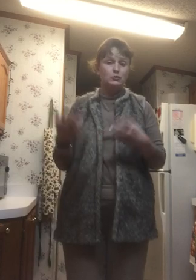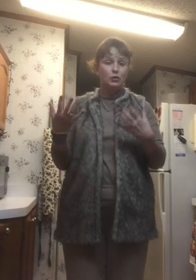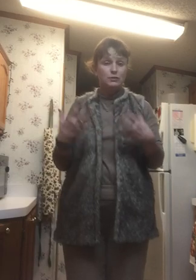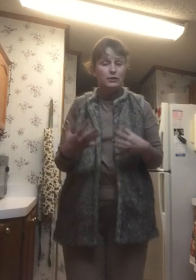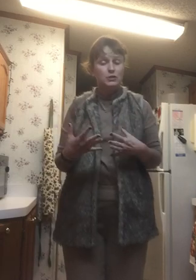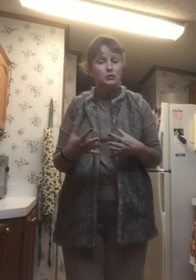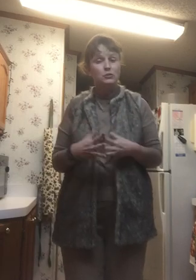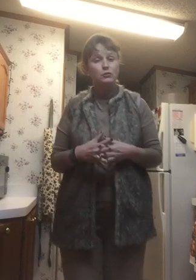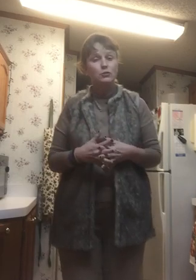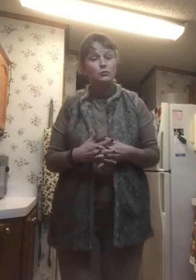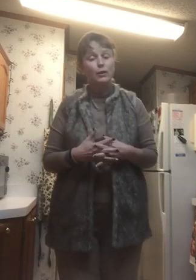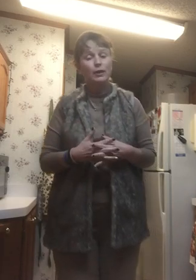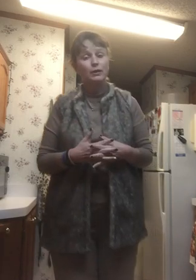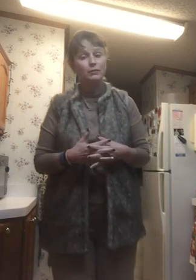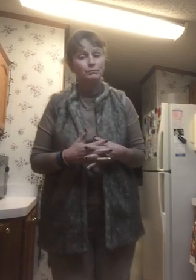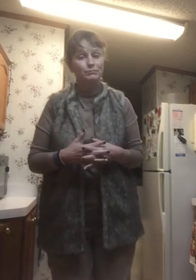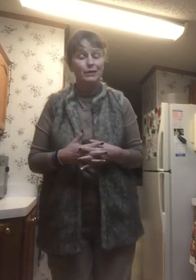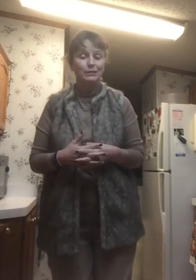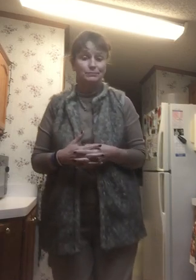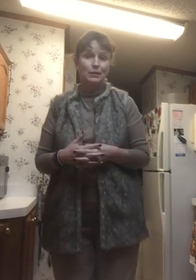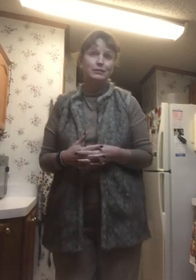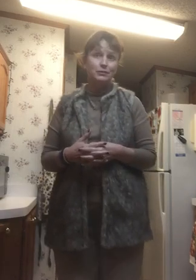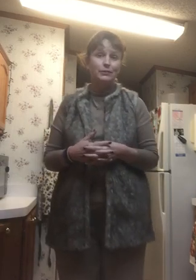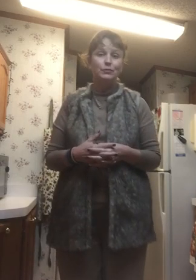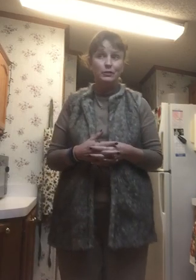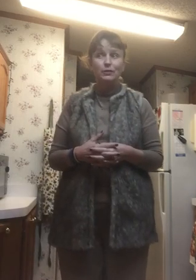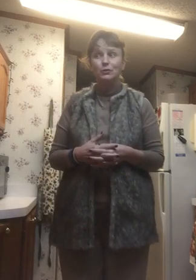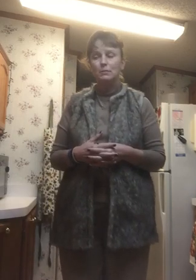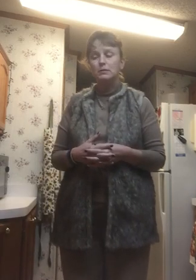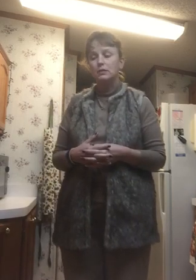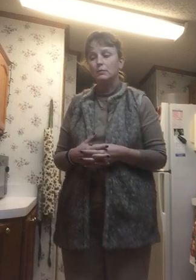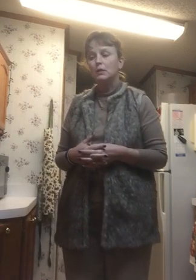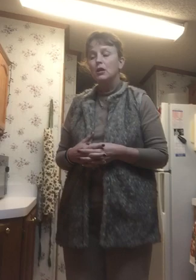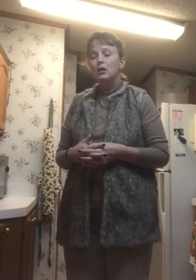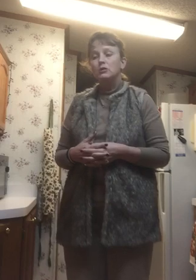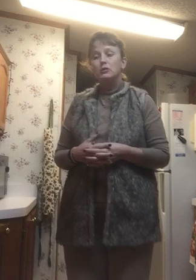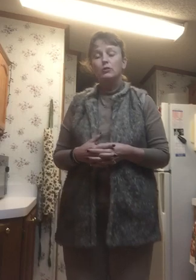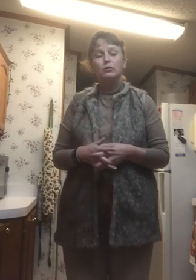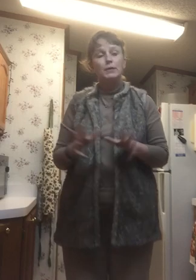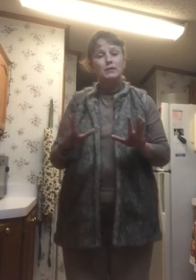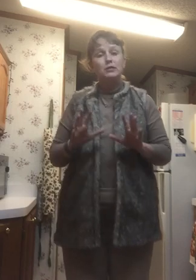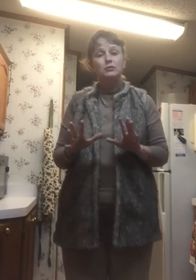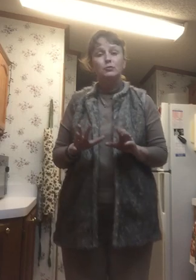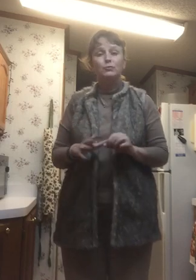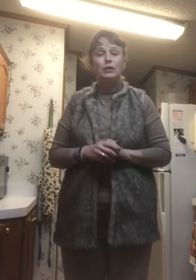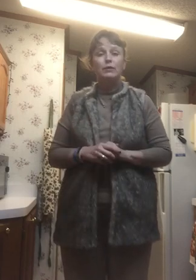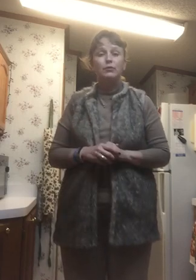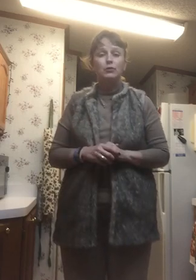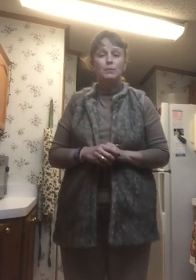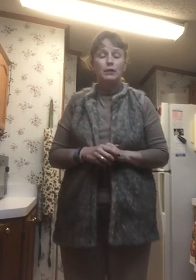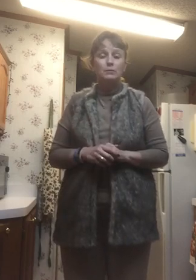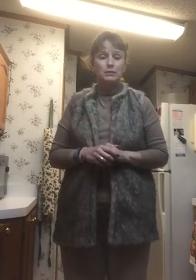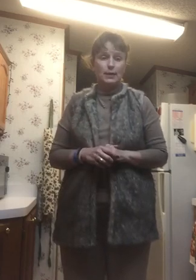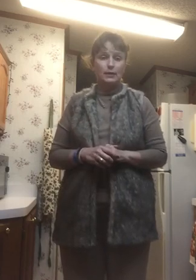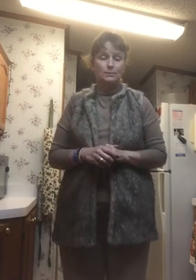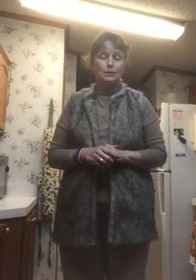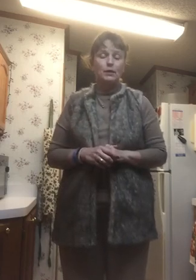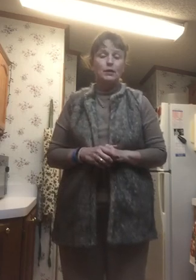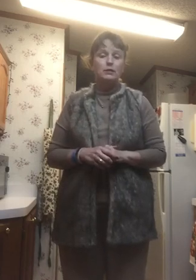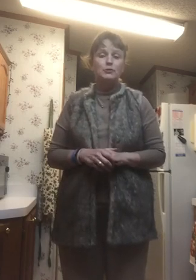draw attention to you, and yeah, they'll definitely know you messed up. So the best thing to do whenever you make a mistake is to